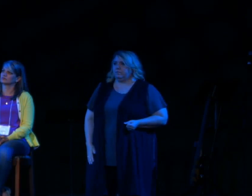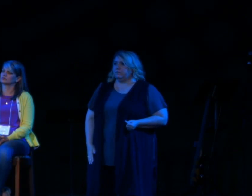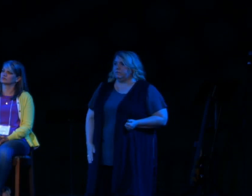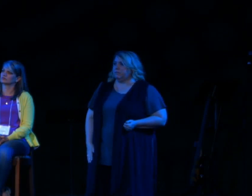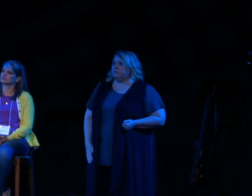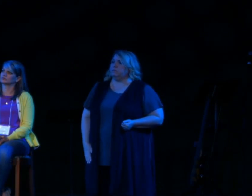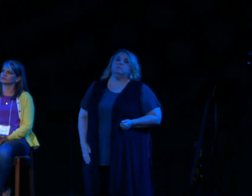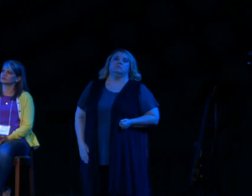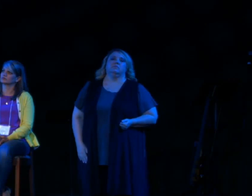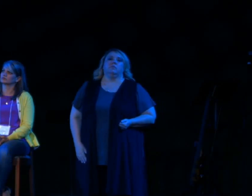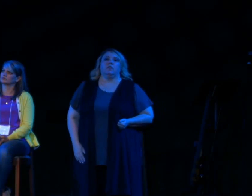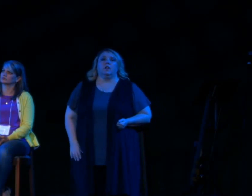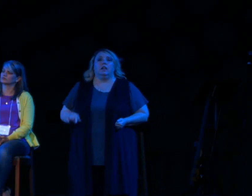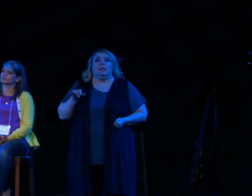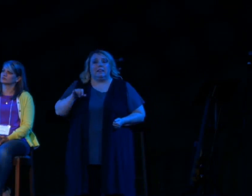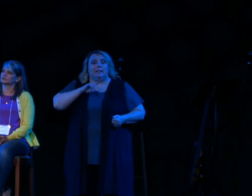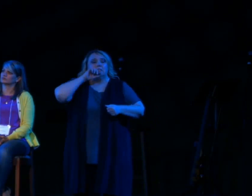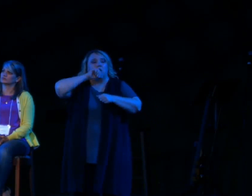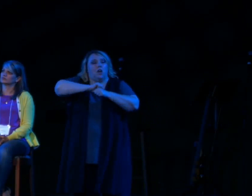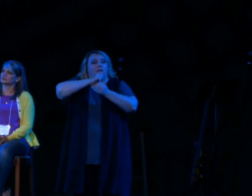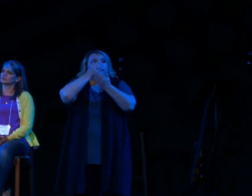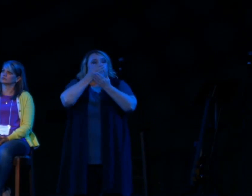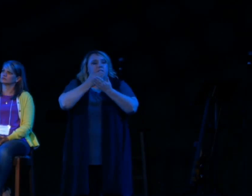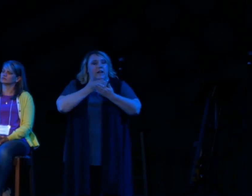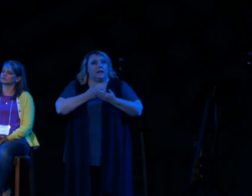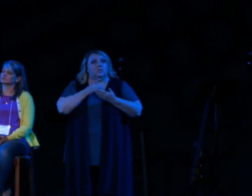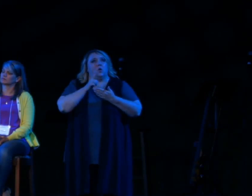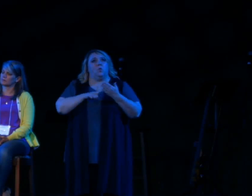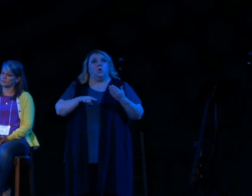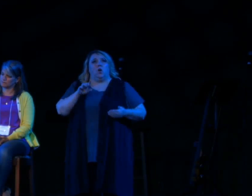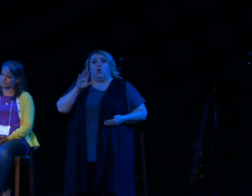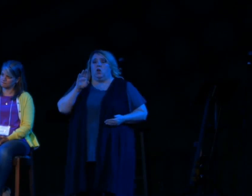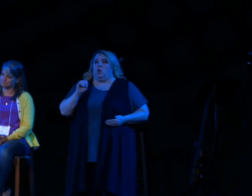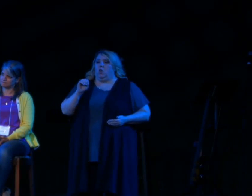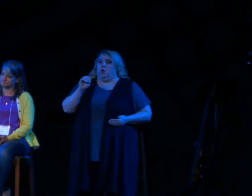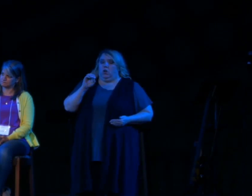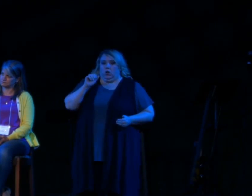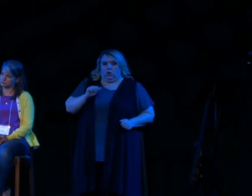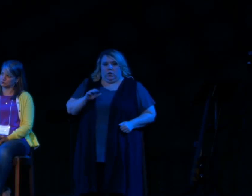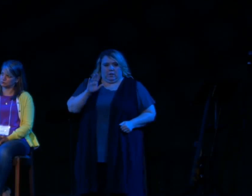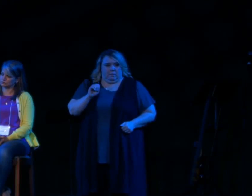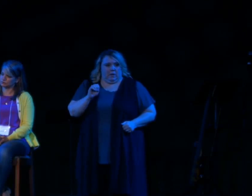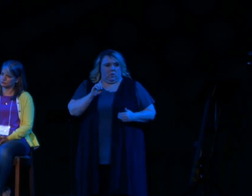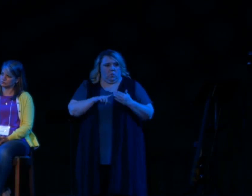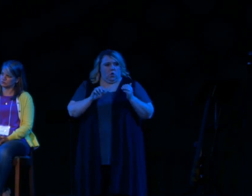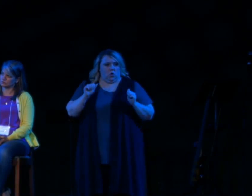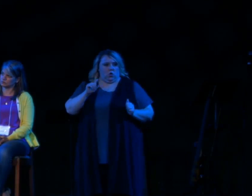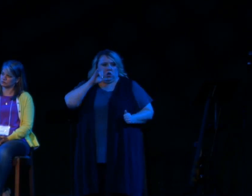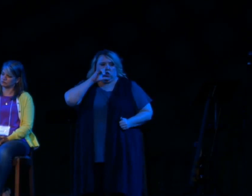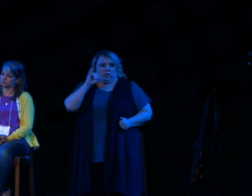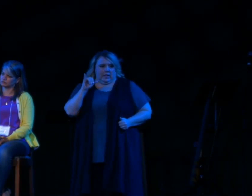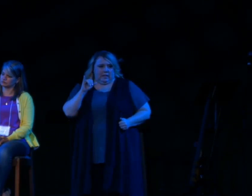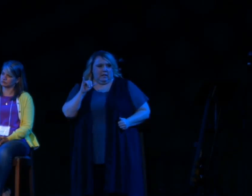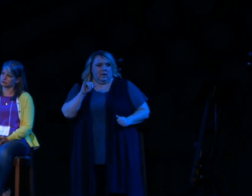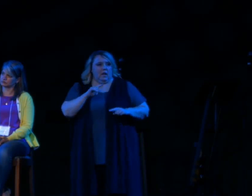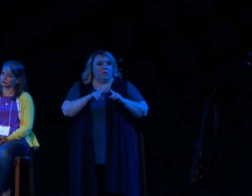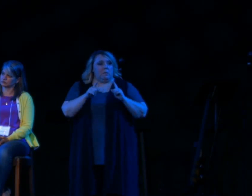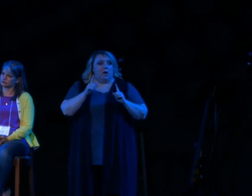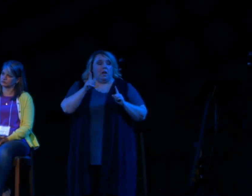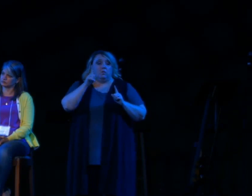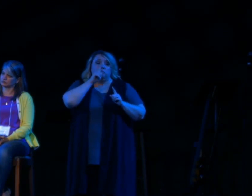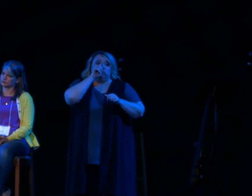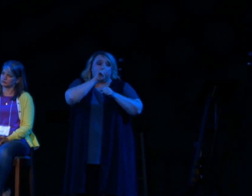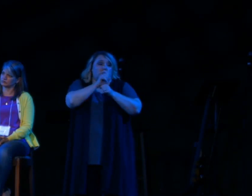These are the brutal facts that finally getting into the what could be stage, the disturbance stage, causes. But I say to you, this is a good